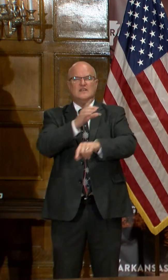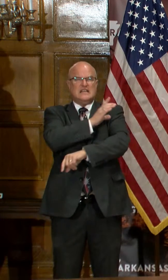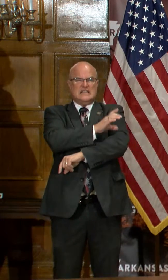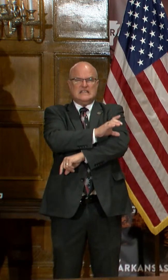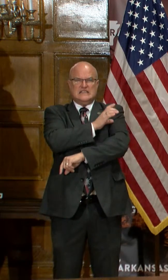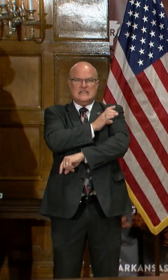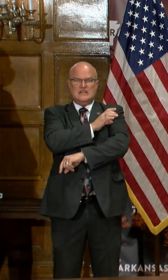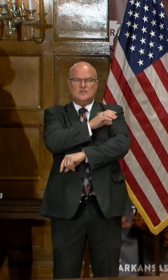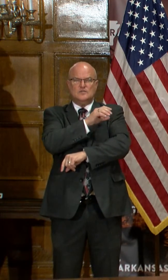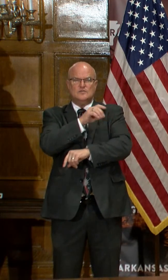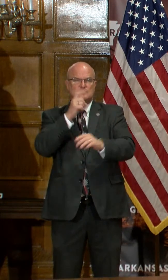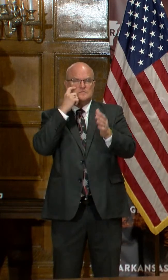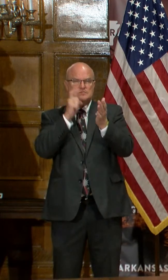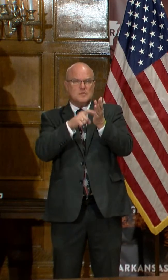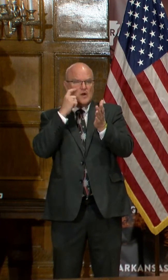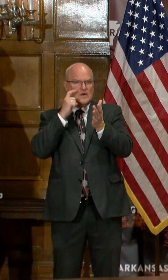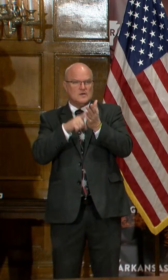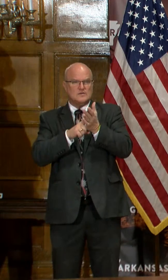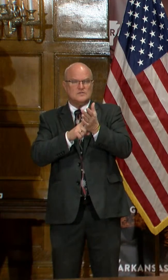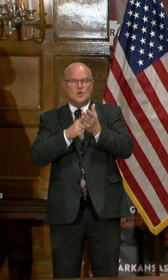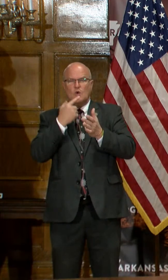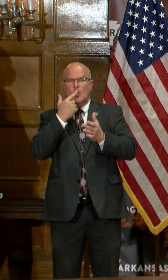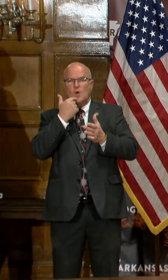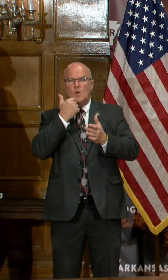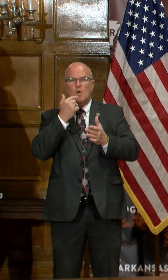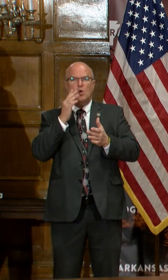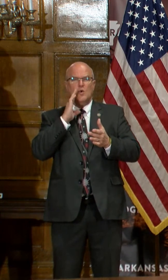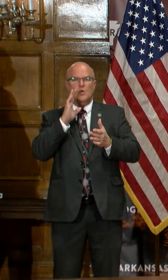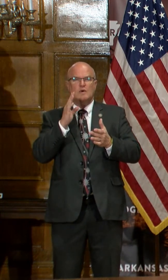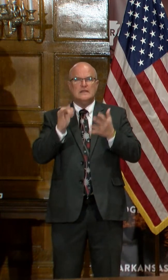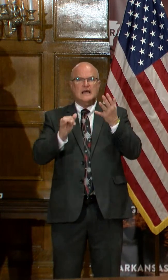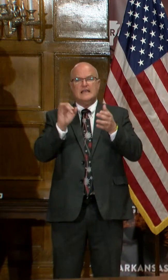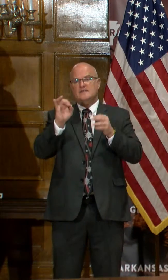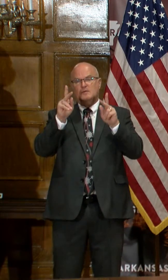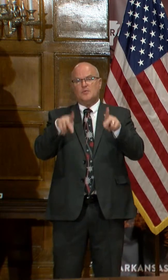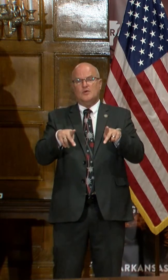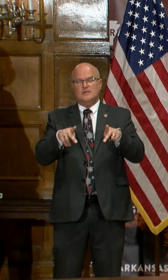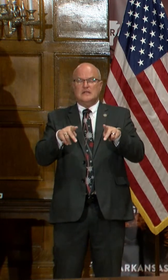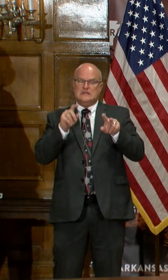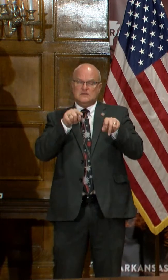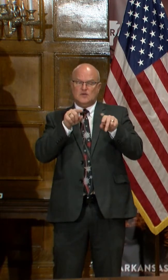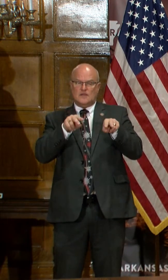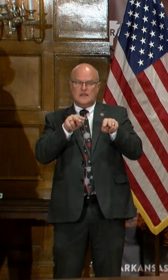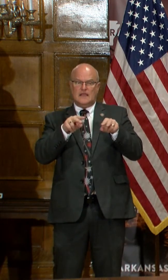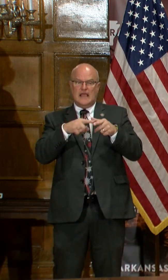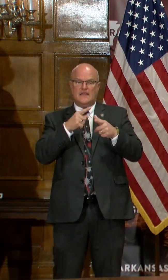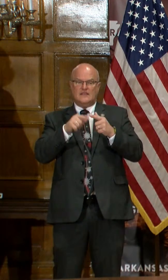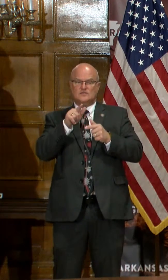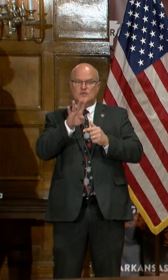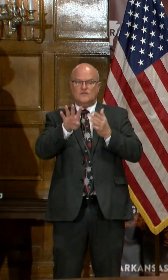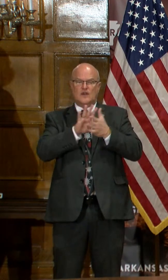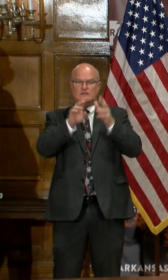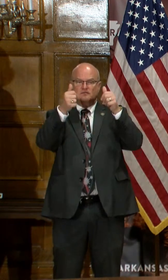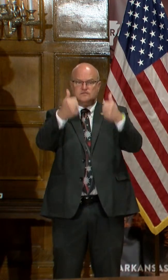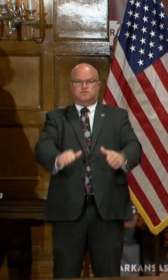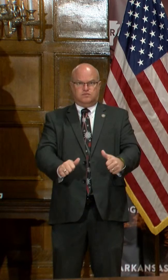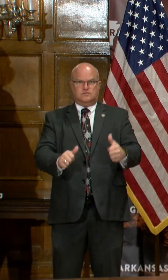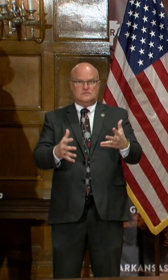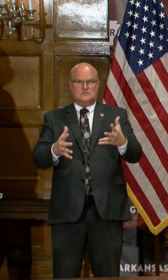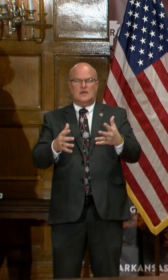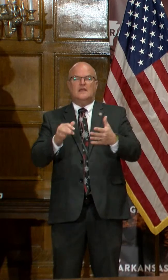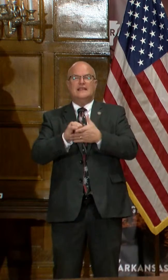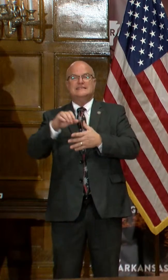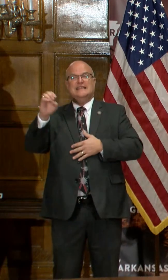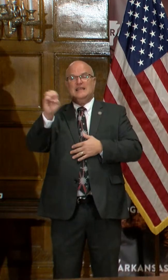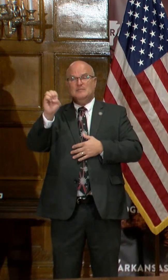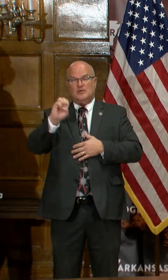markers as a predictor tool as to who would decompensate in 24 hours. Again, that is something like emergency